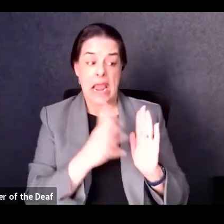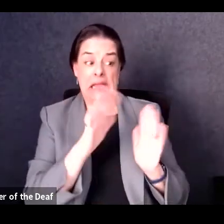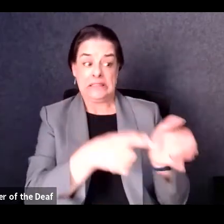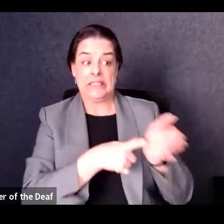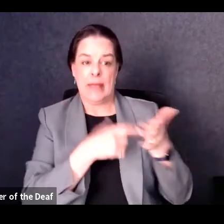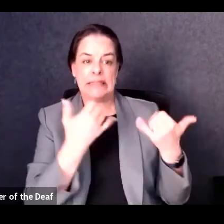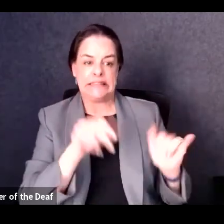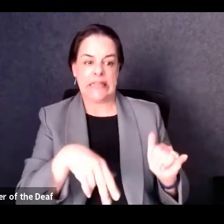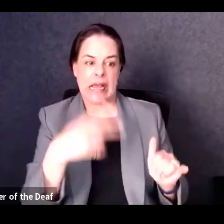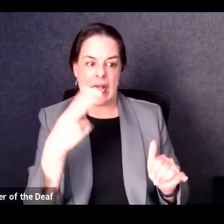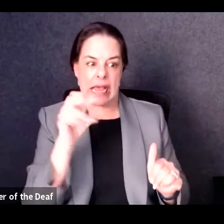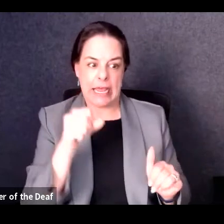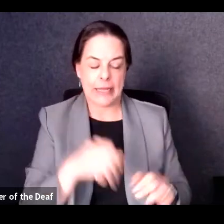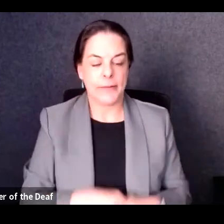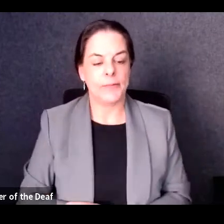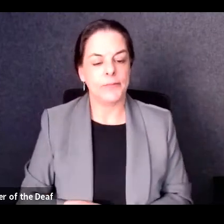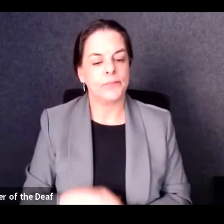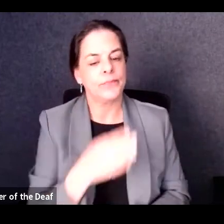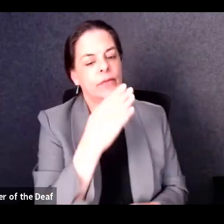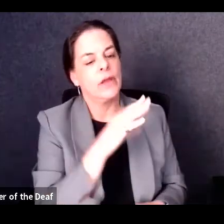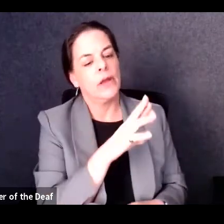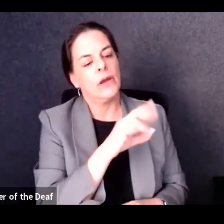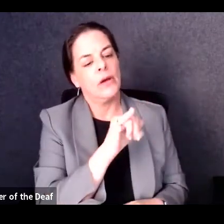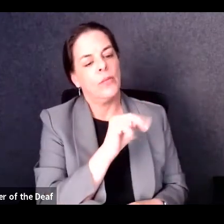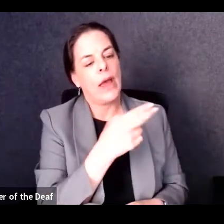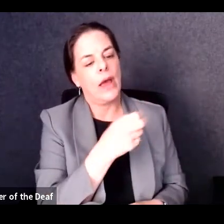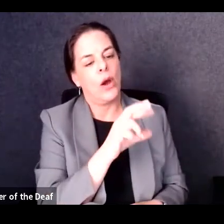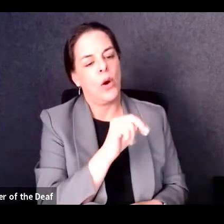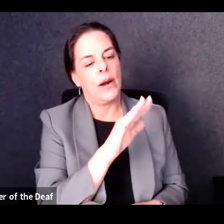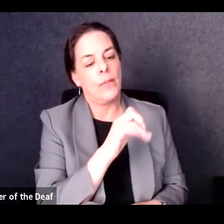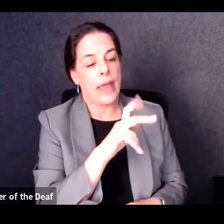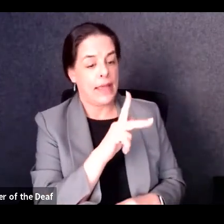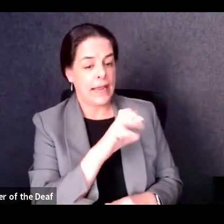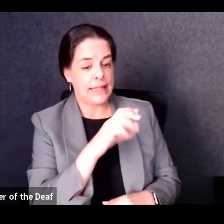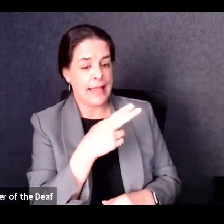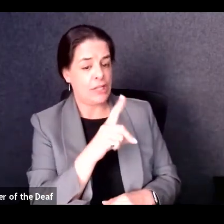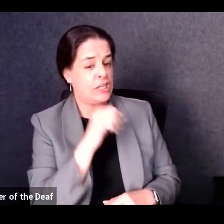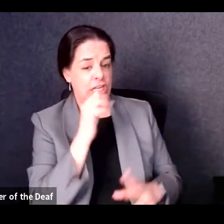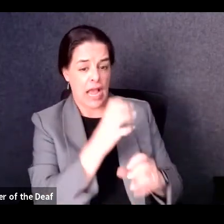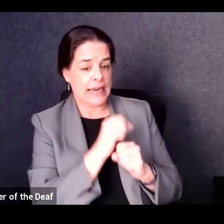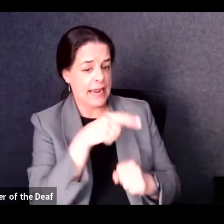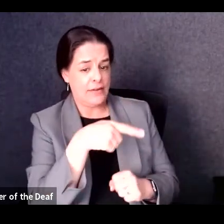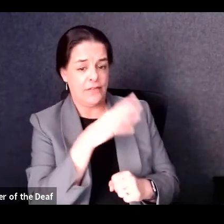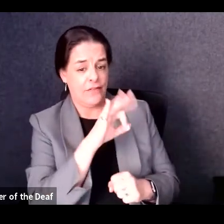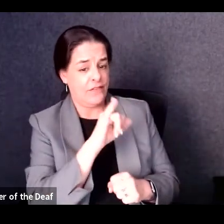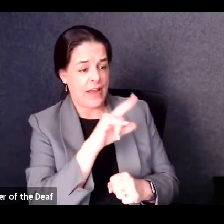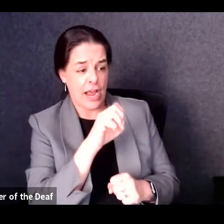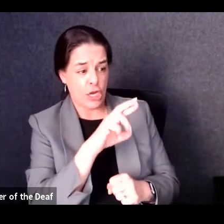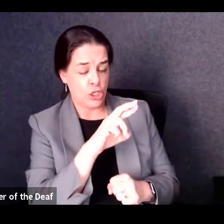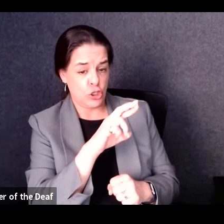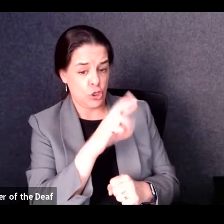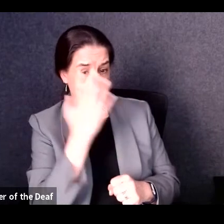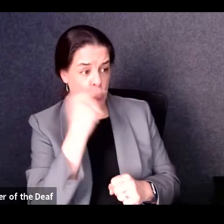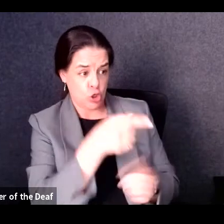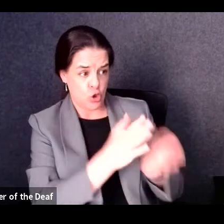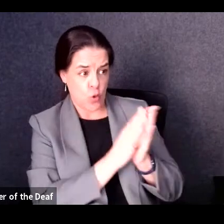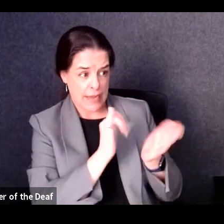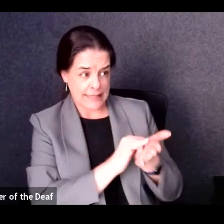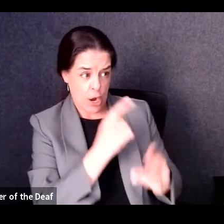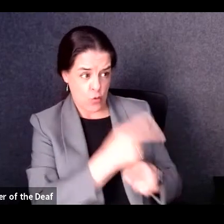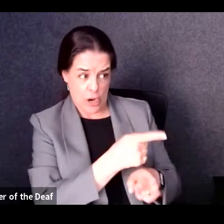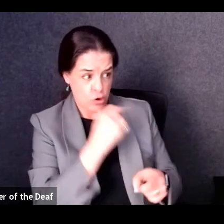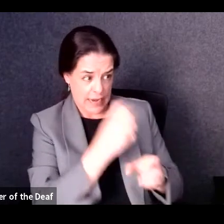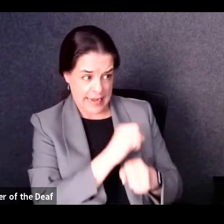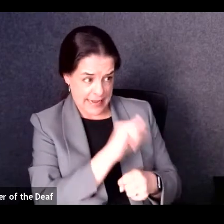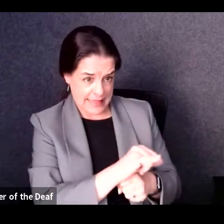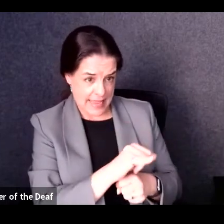high. From Brian Hornback asking if KCHD is no longer receiving Pfizer per KCHD's request.